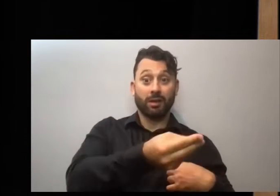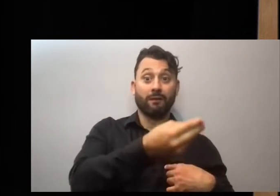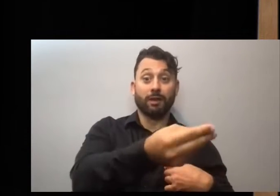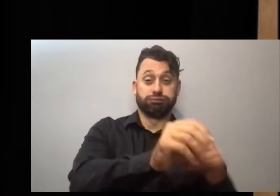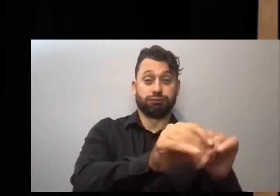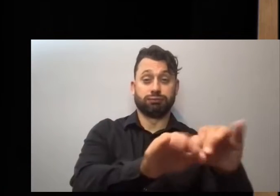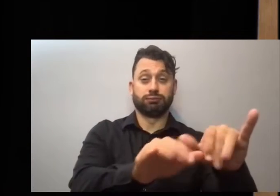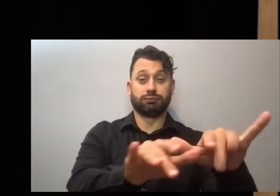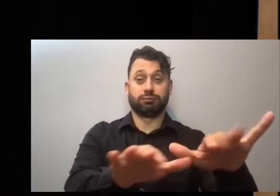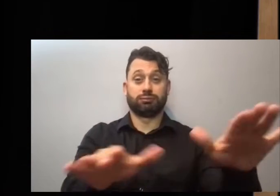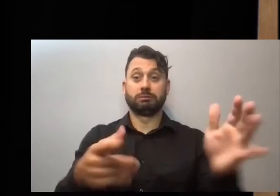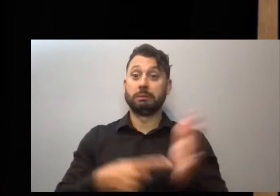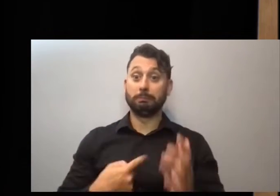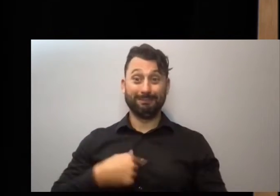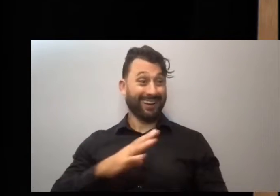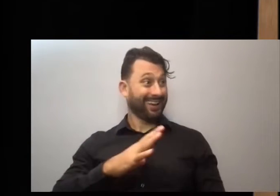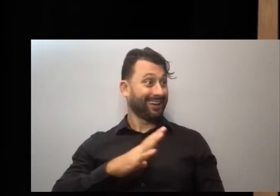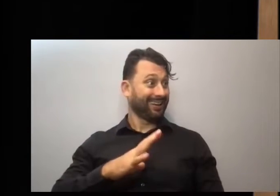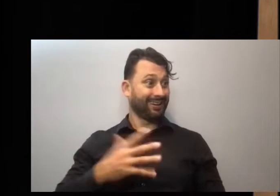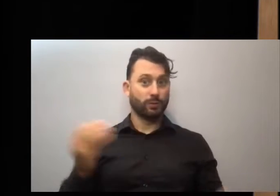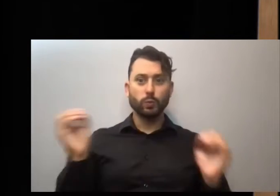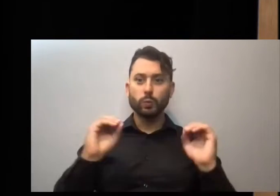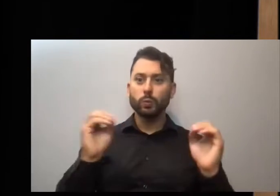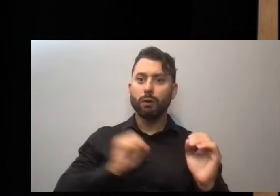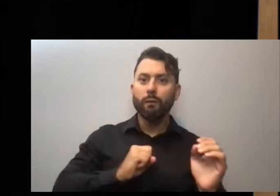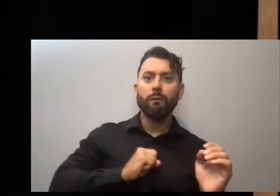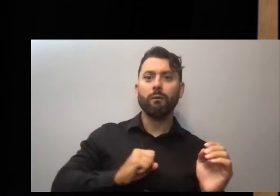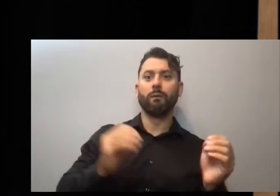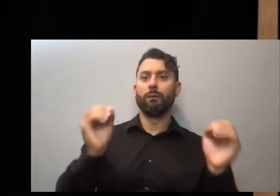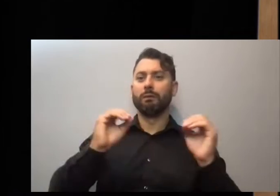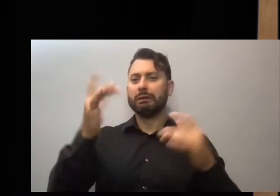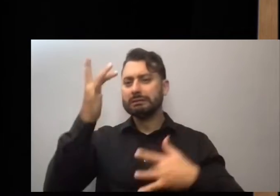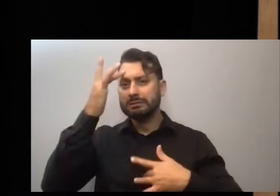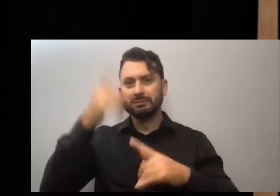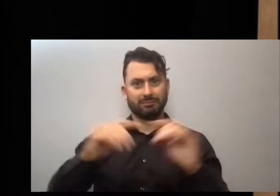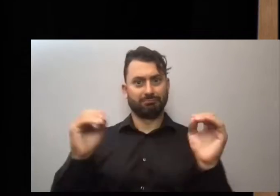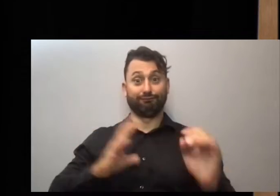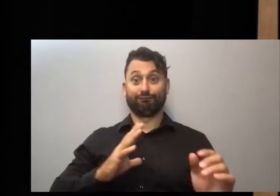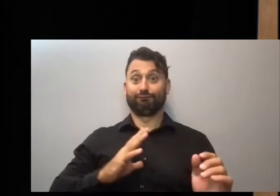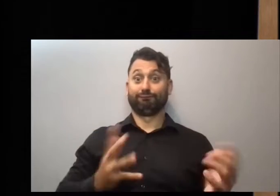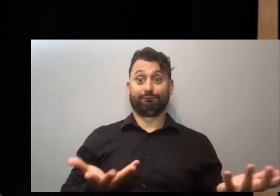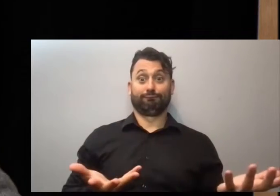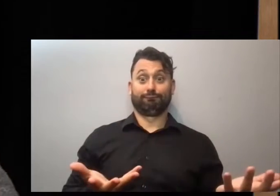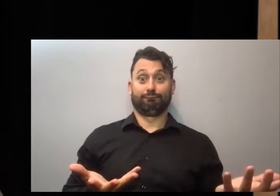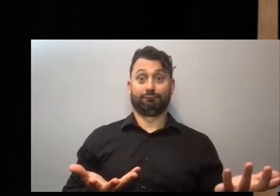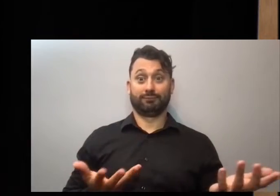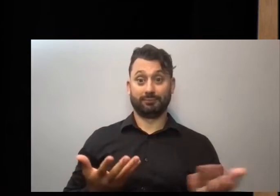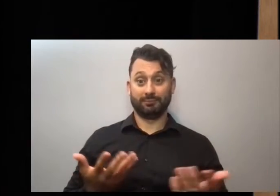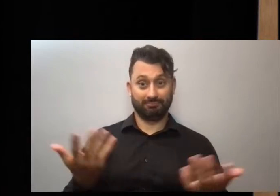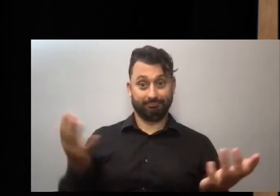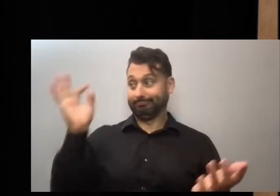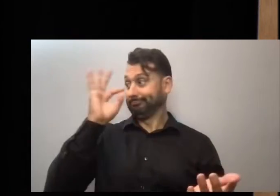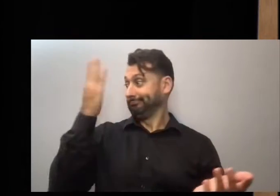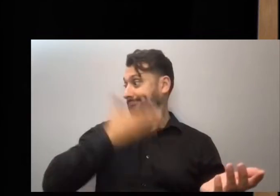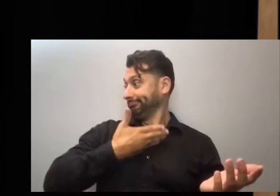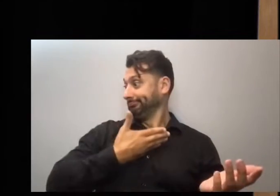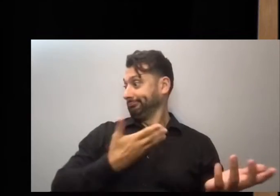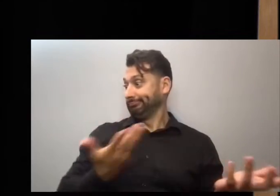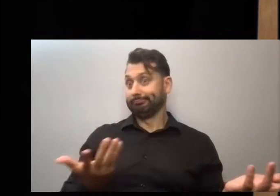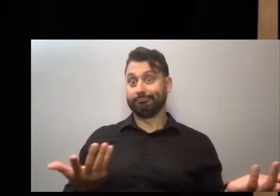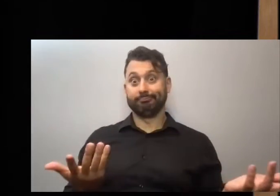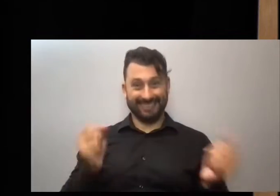if, let's say, my child had COVID and I didn't know it quite yet, and I was around them, hugging them, kissing